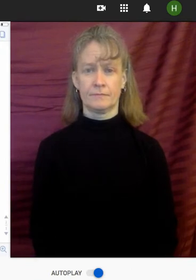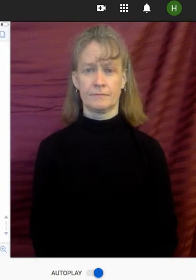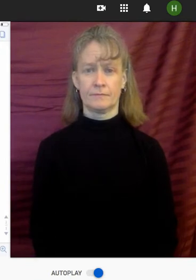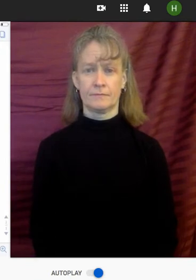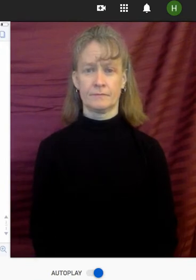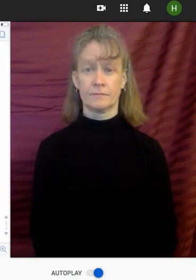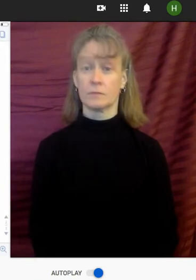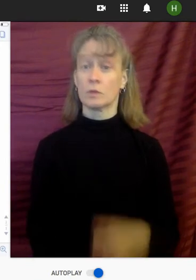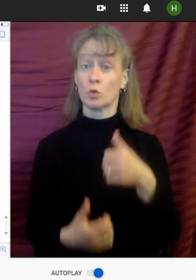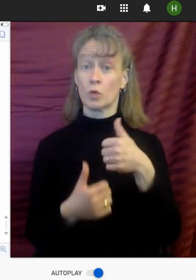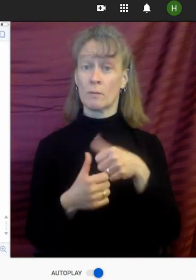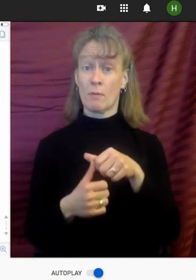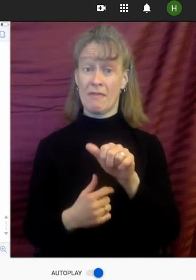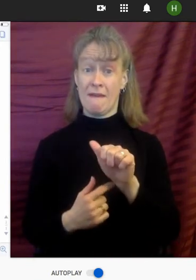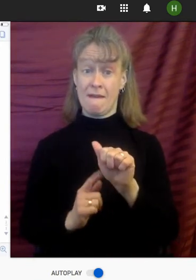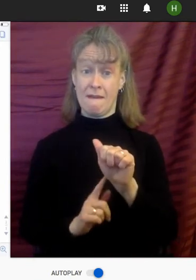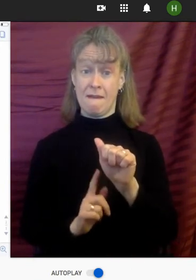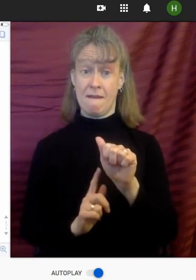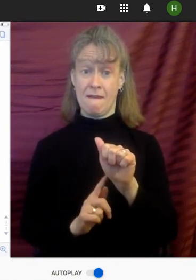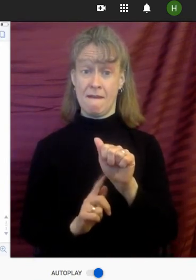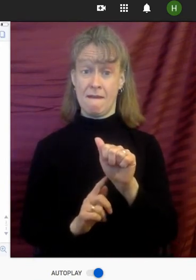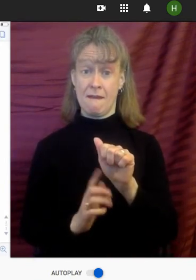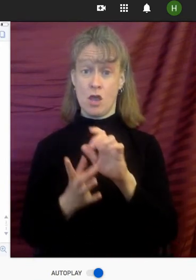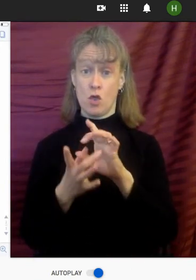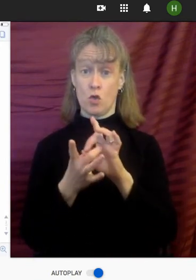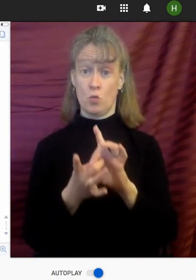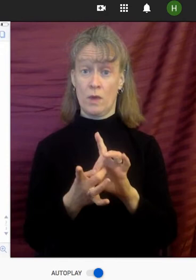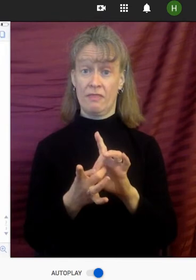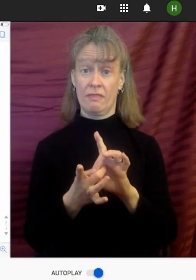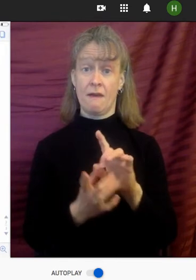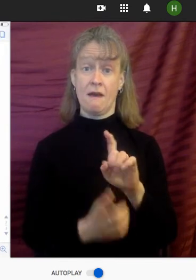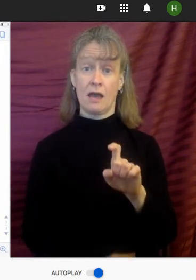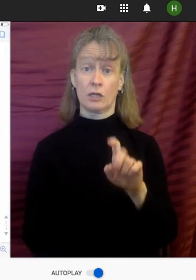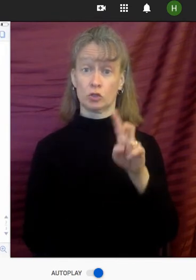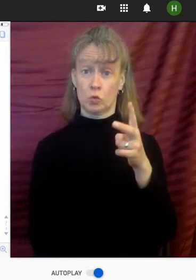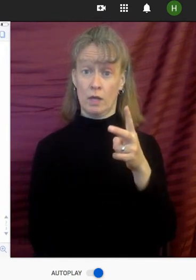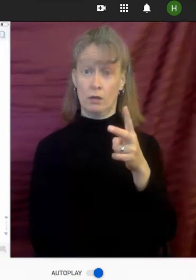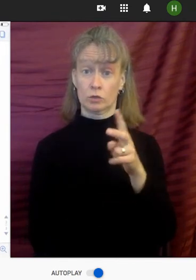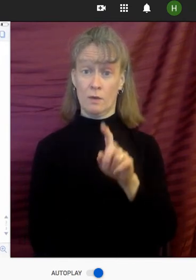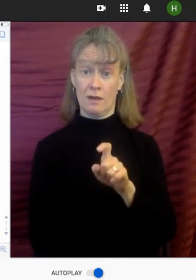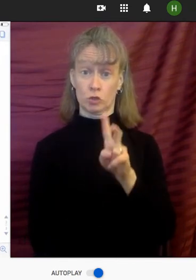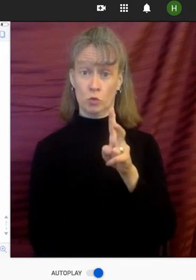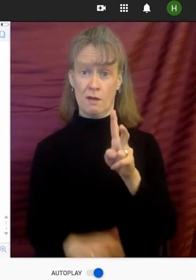Remember, our a goes with our x squared.